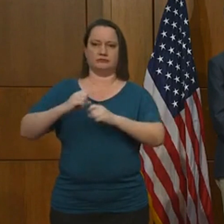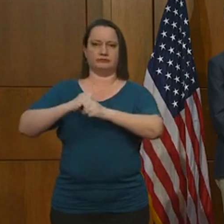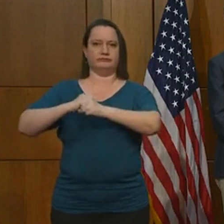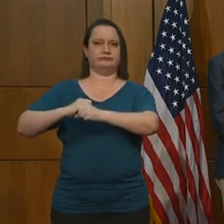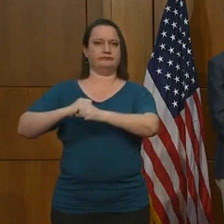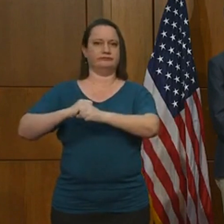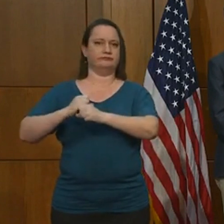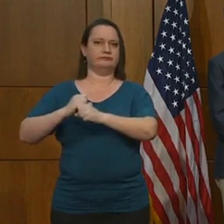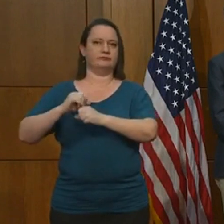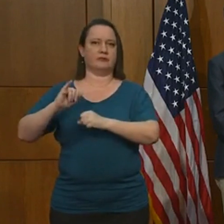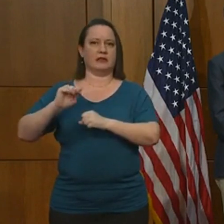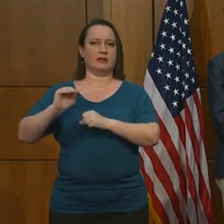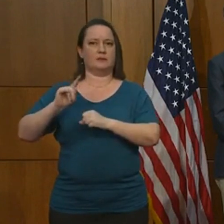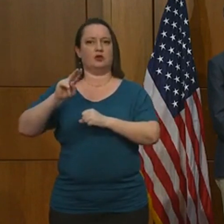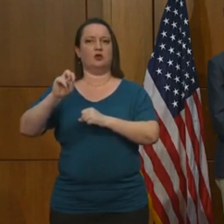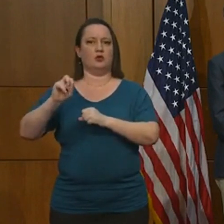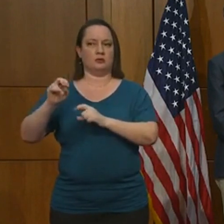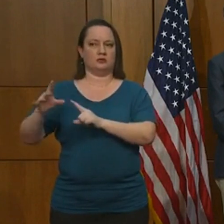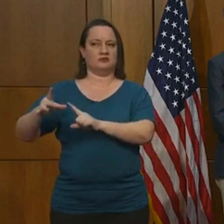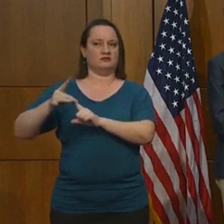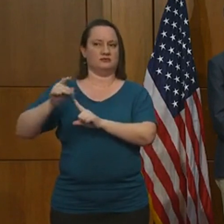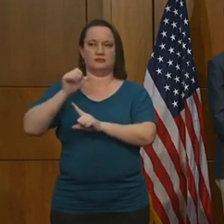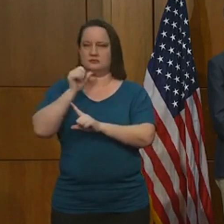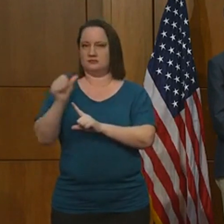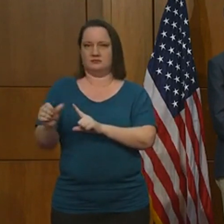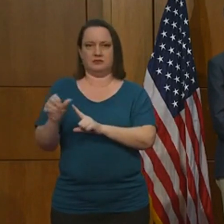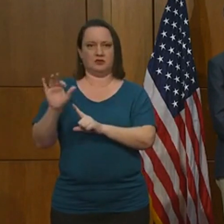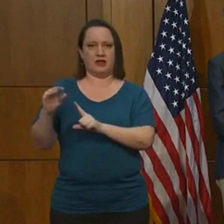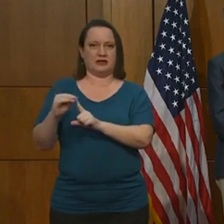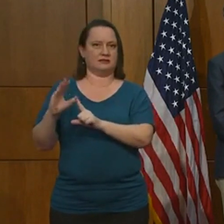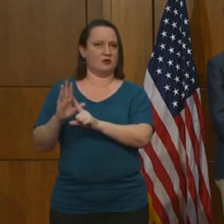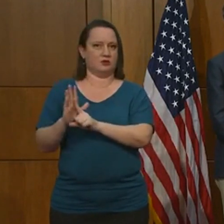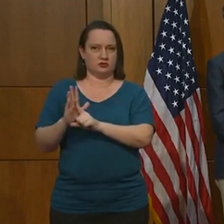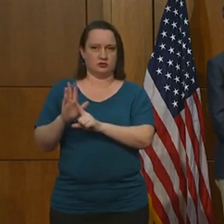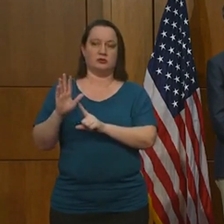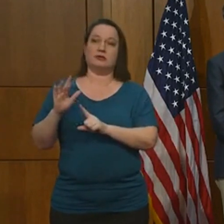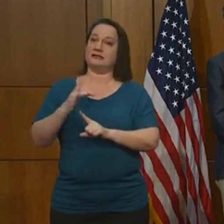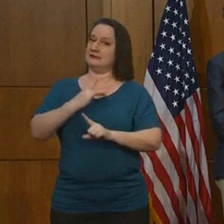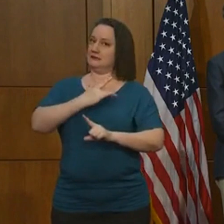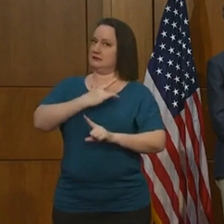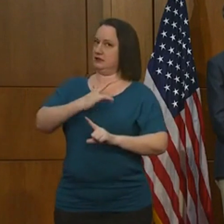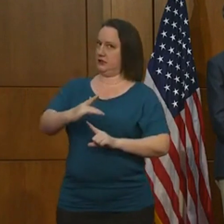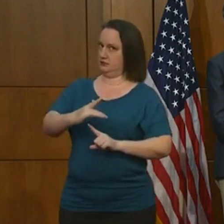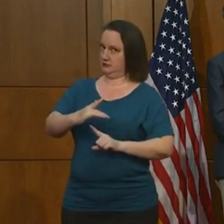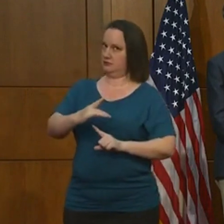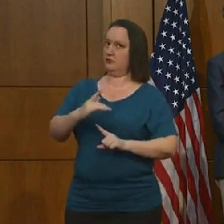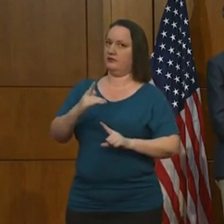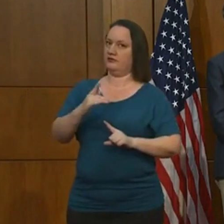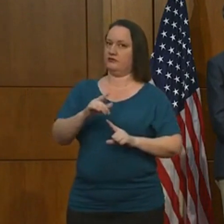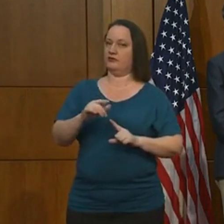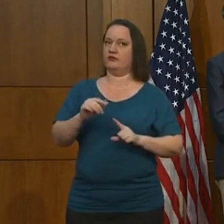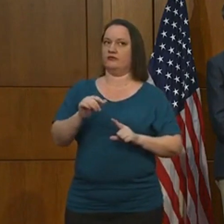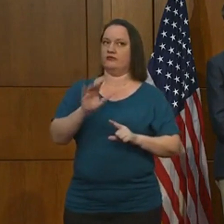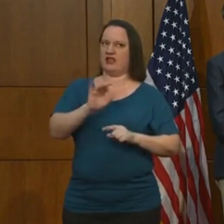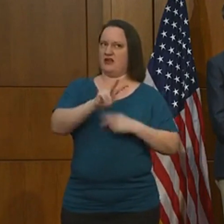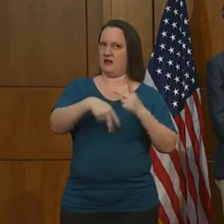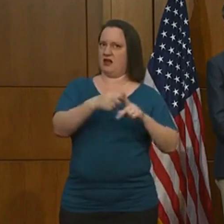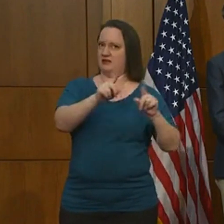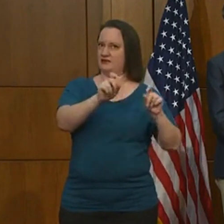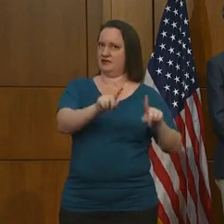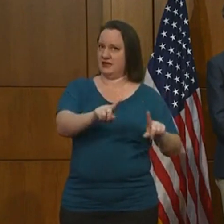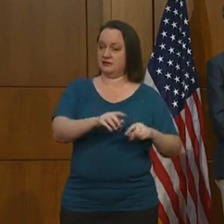to whatever they were exposed to in the past and that they no longer have the infection. If